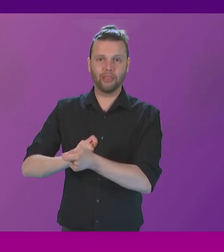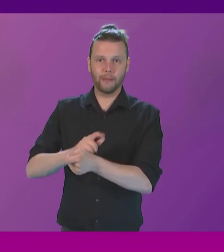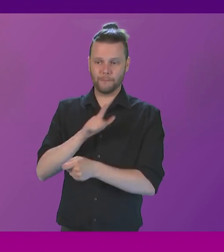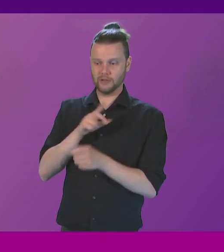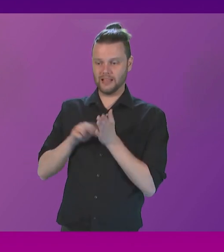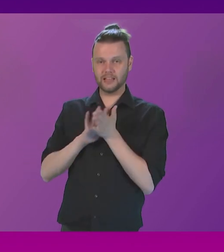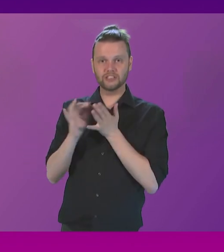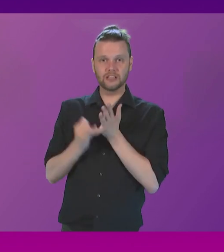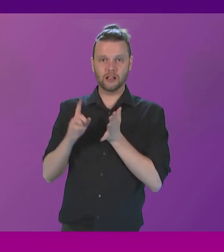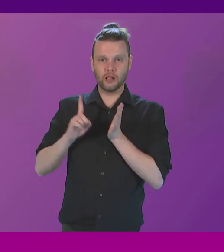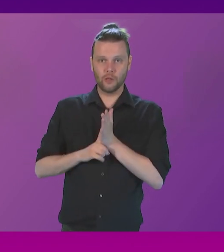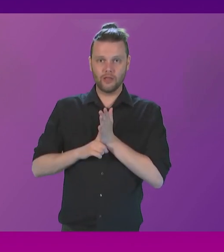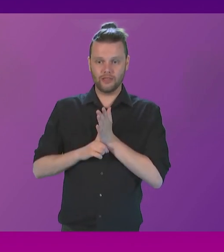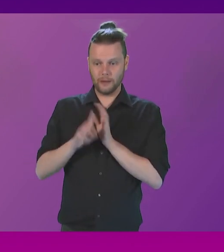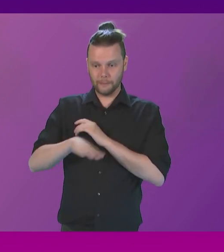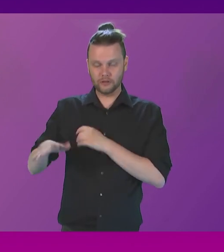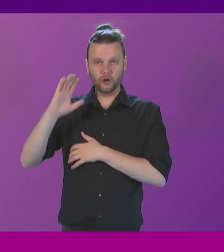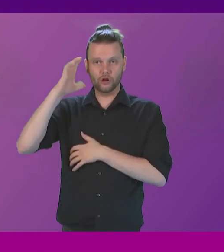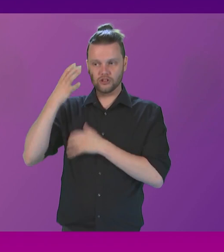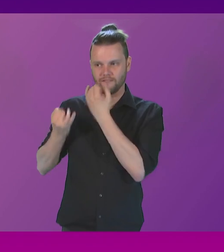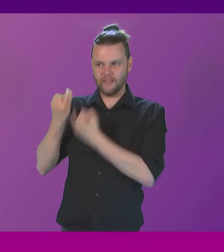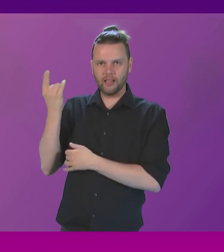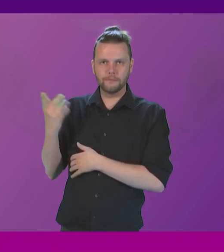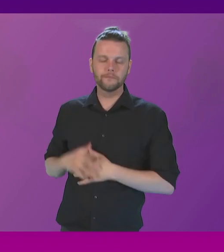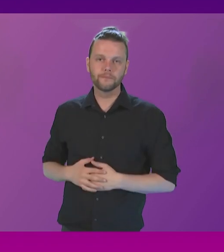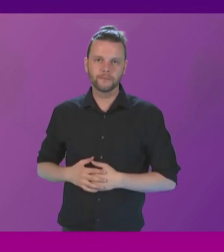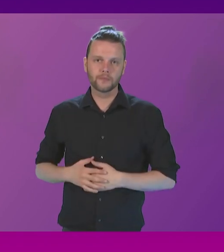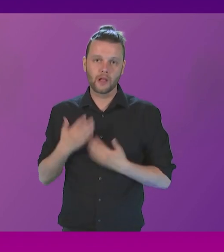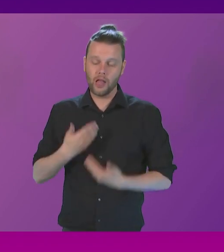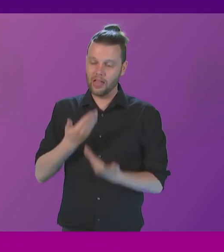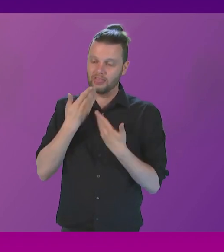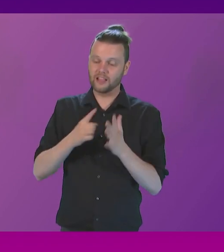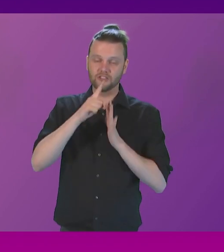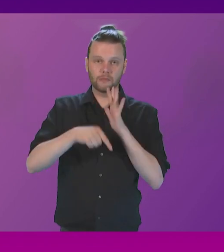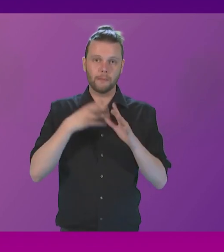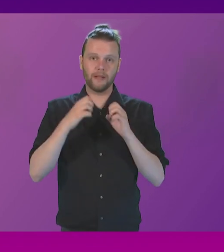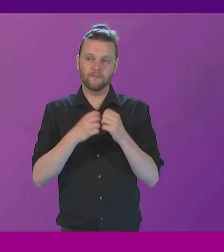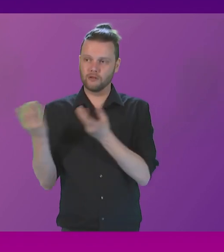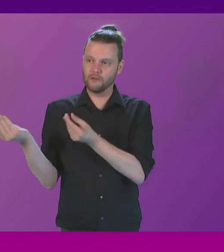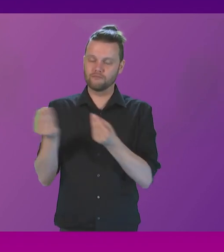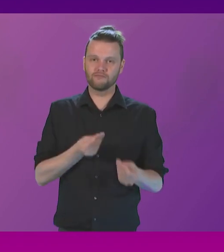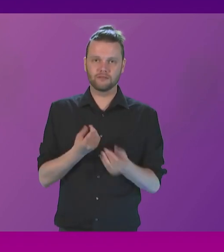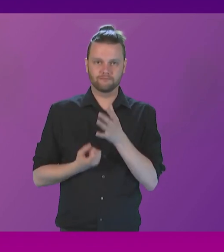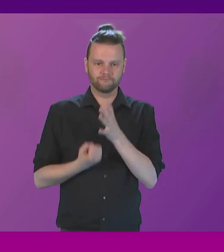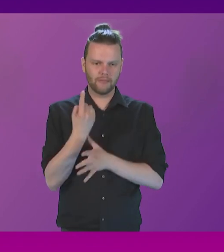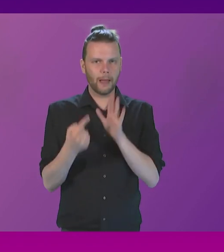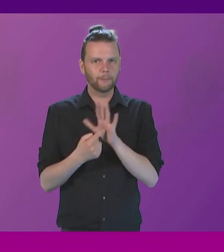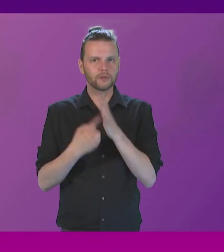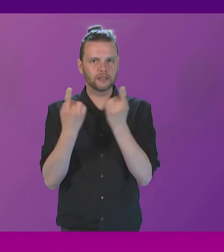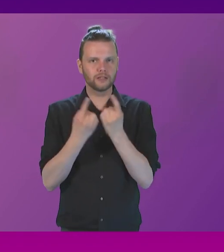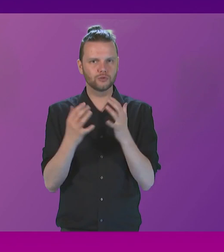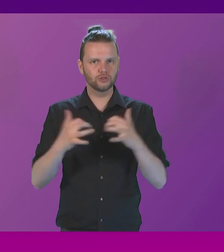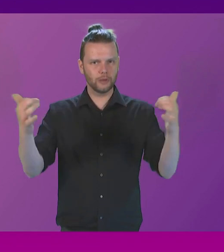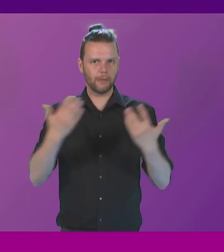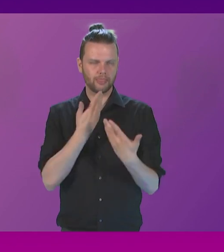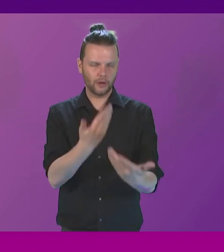NHS Lothian paediatric audiology failure. And I thank Jeremy Balfour for bringing this important issue to the